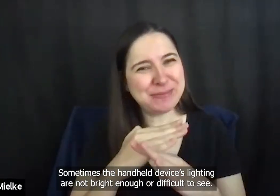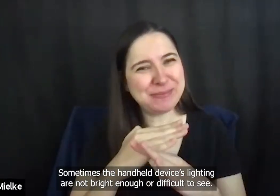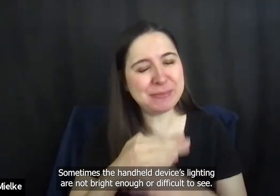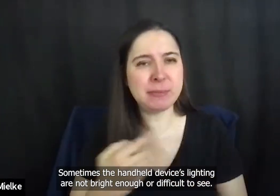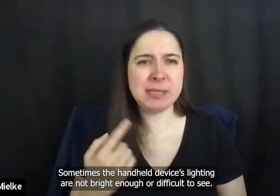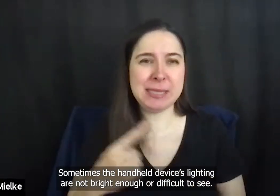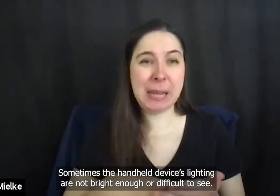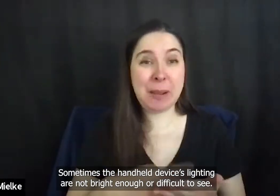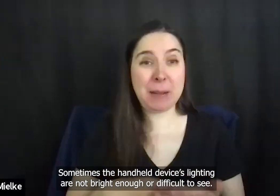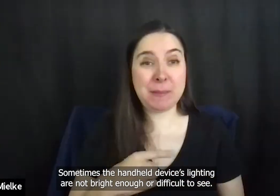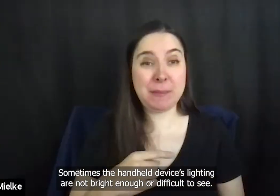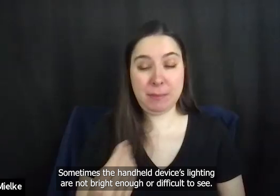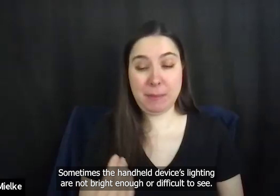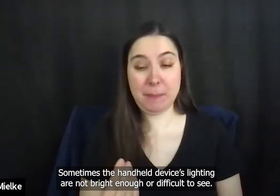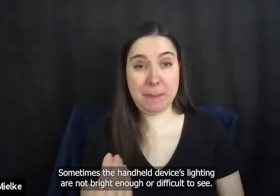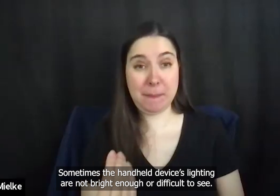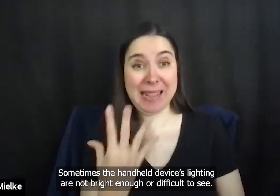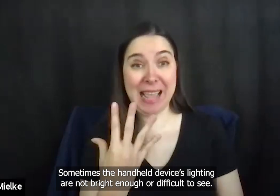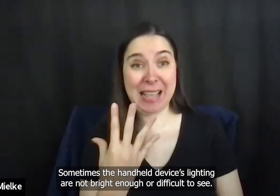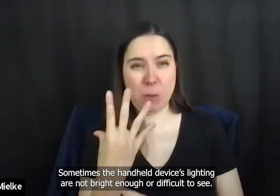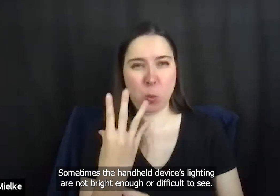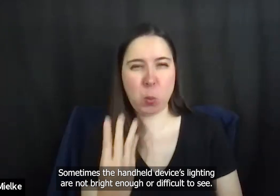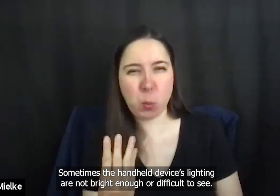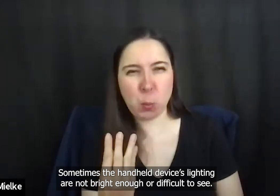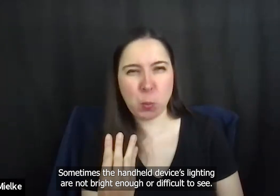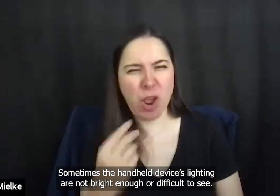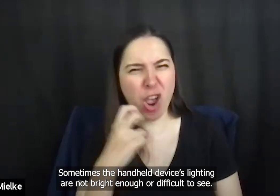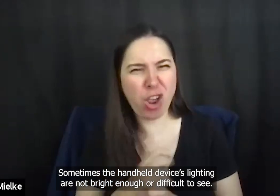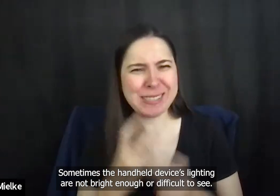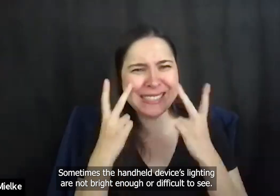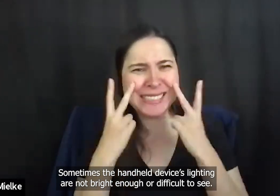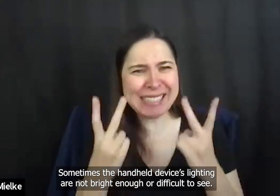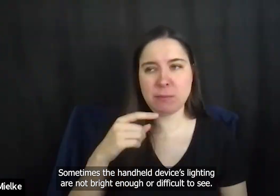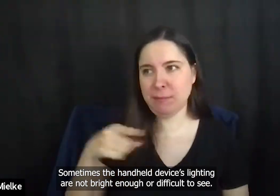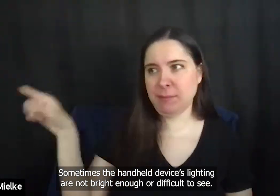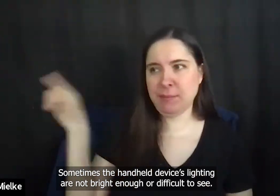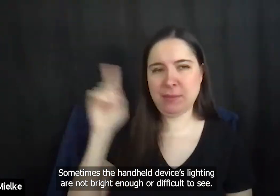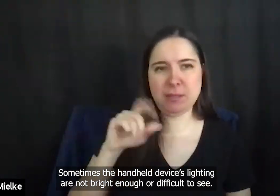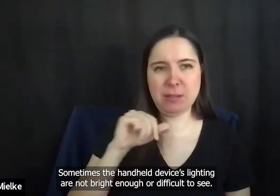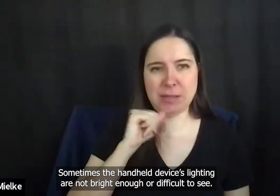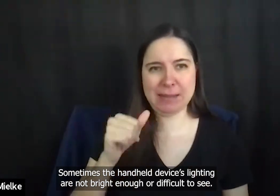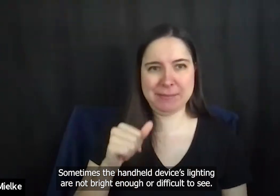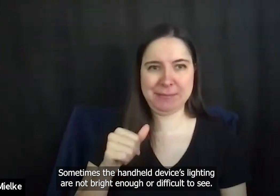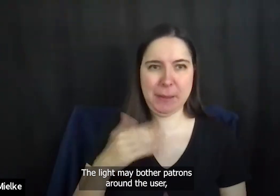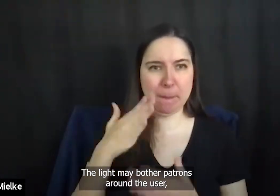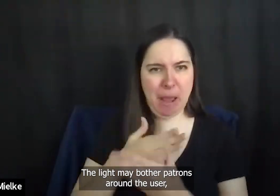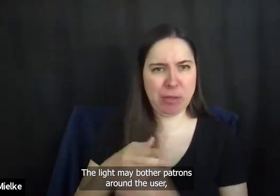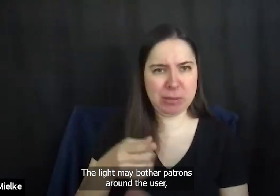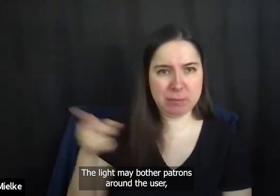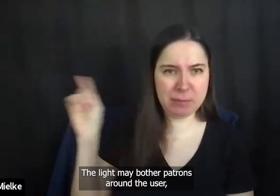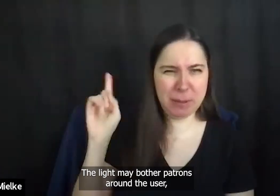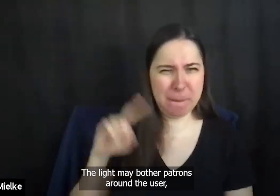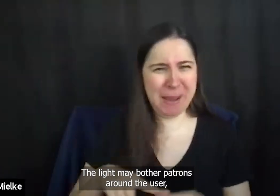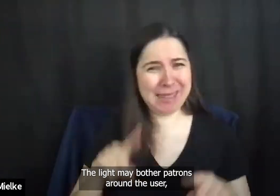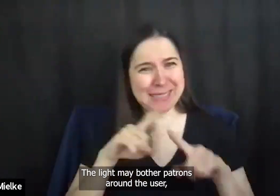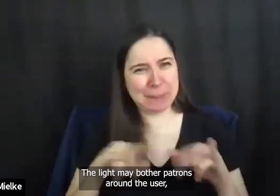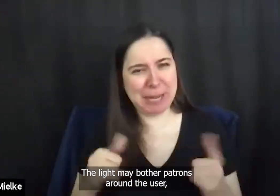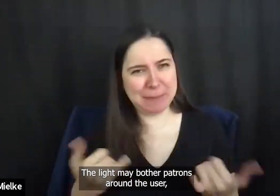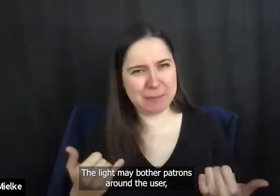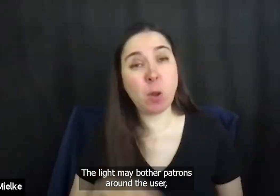Sometimes the handheld device's lighting are not bright enough or difficult to see. The light may bother patrons around the user,